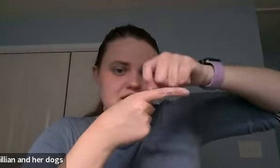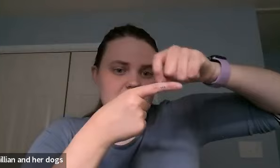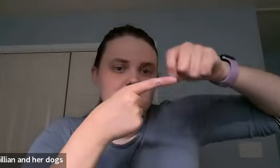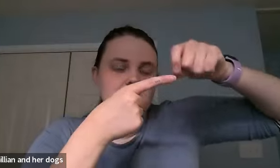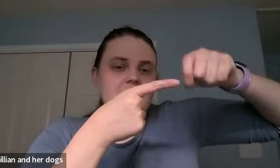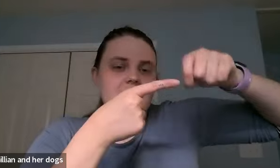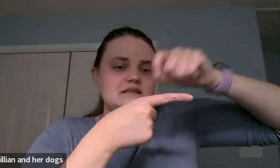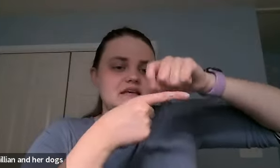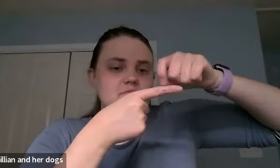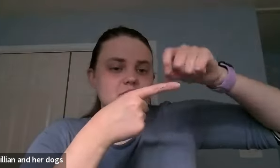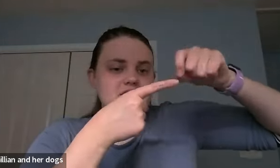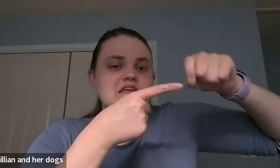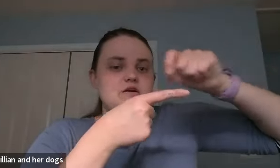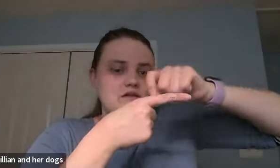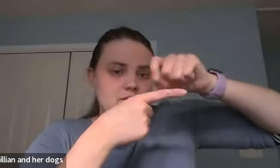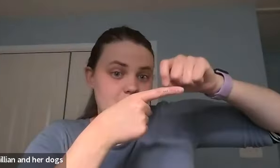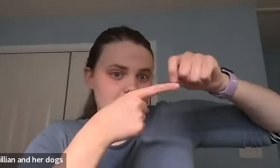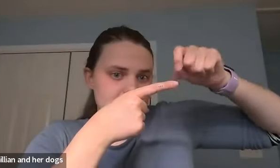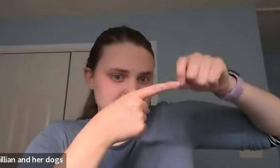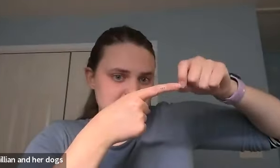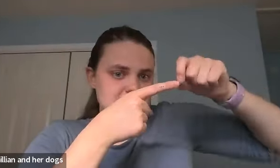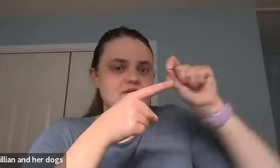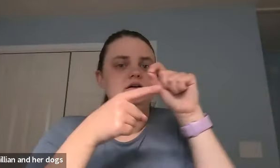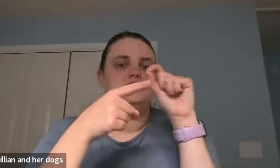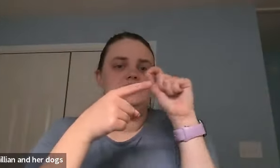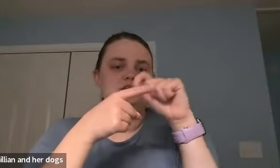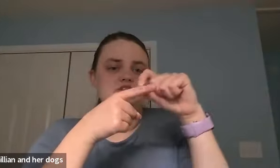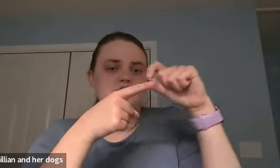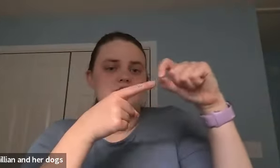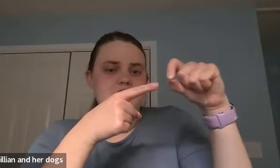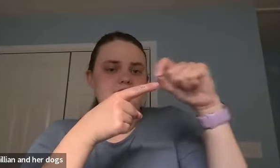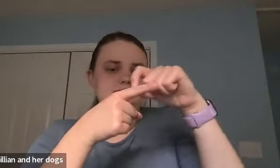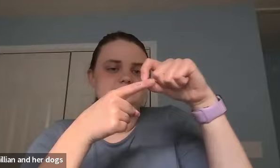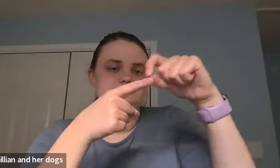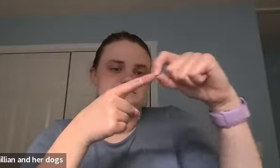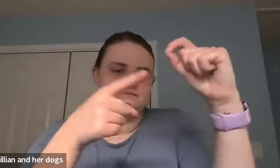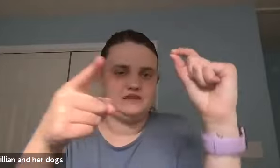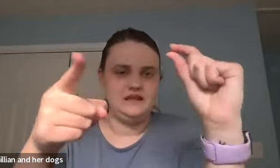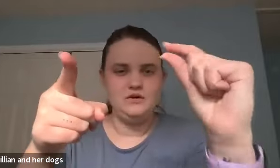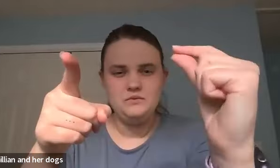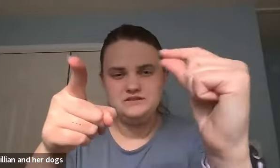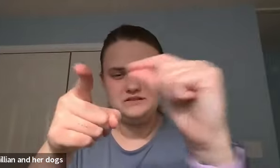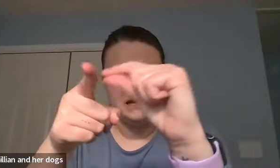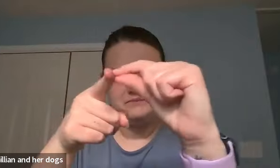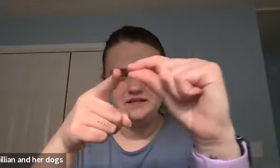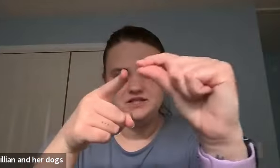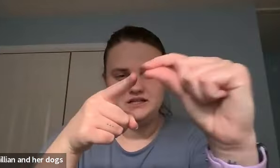yeah. And it's like the beans that are in the pods. And so, yeah. It almost looks like I'm pinching.